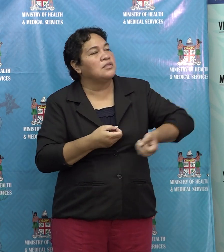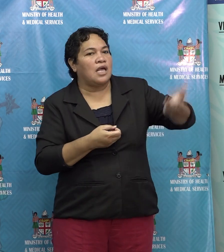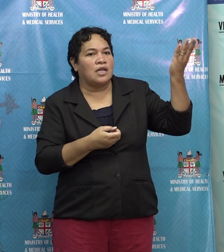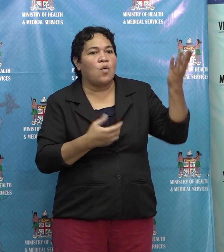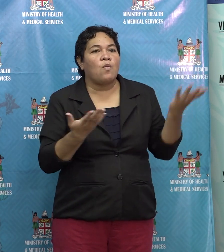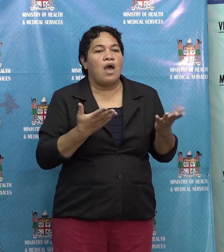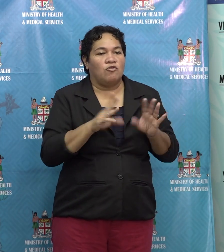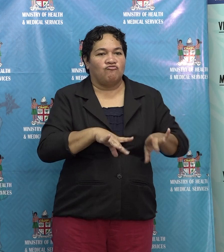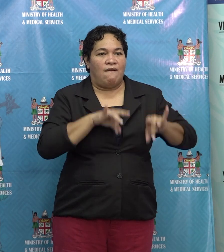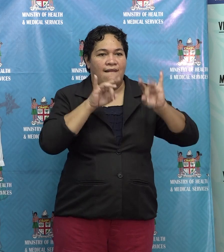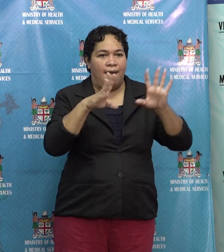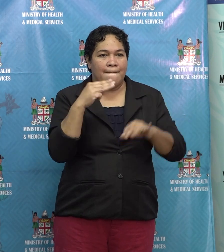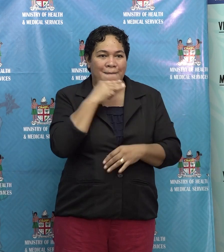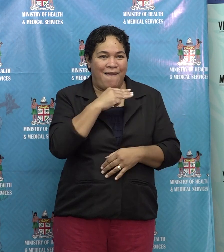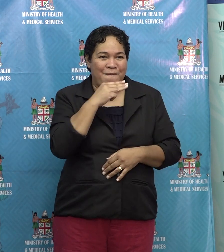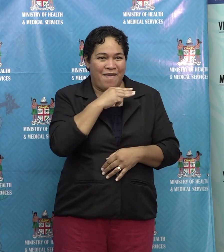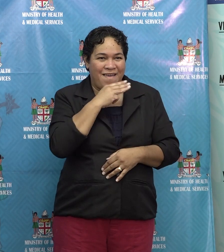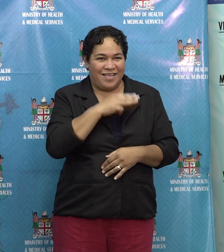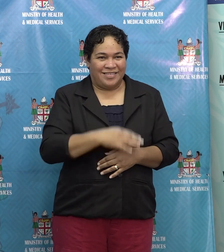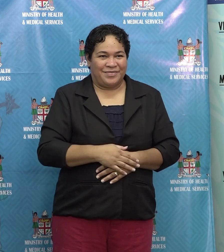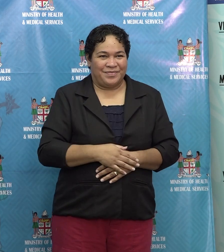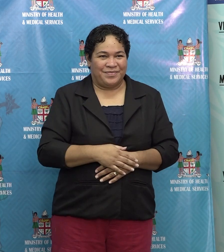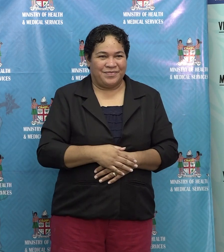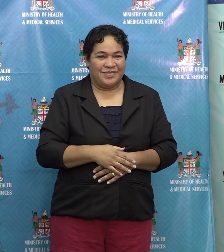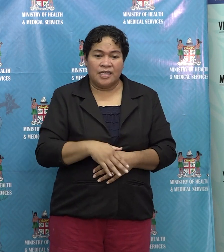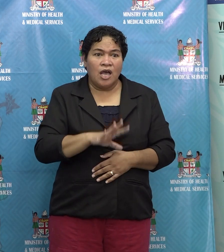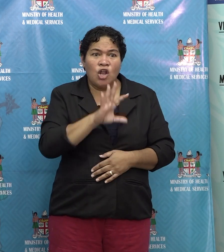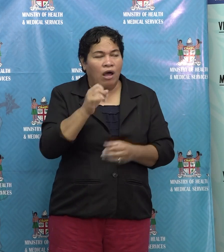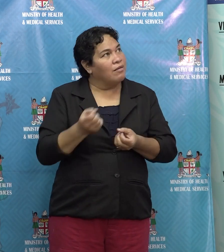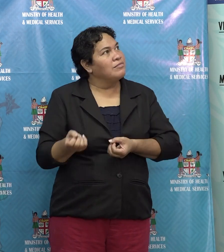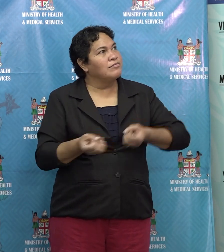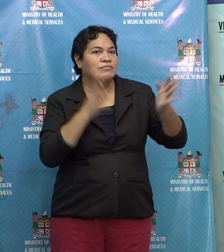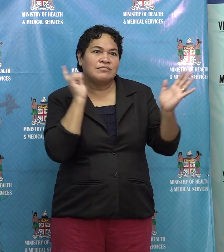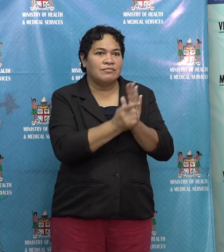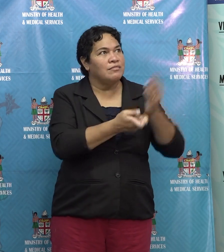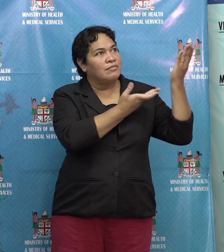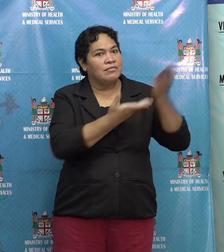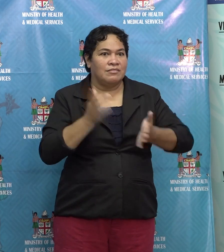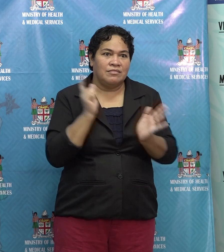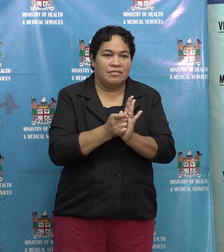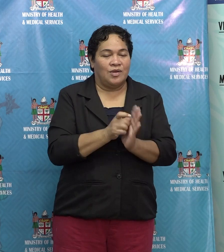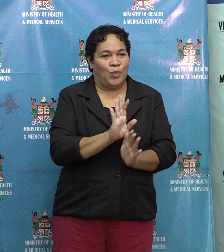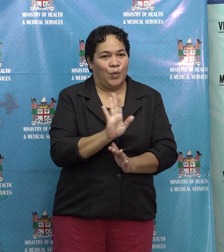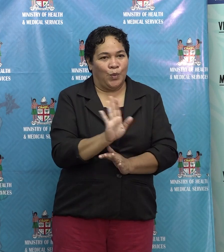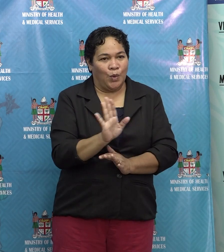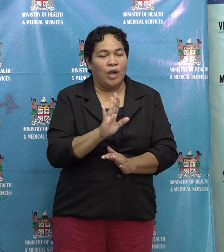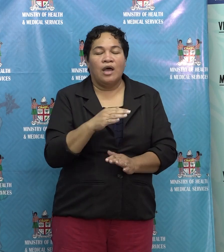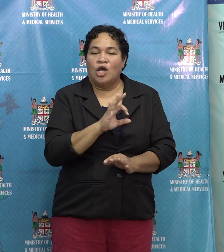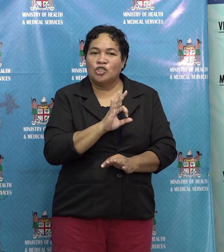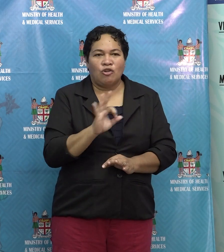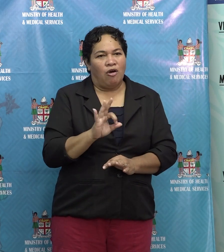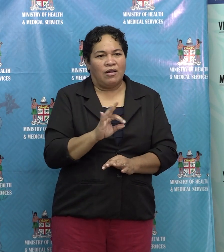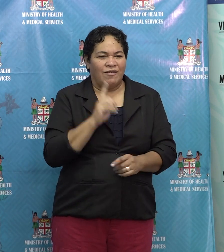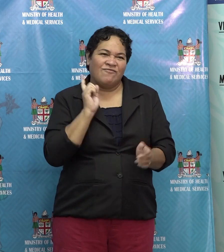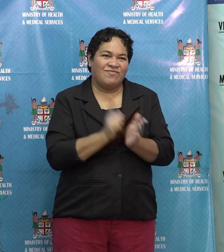Melbourne. The specimens don't like. It's not like you send it off and they get back quickly soon after. It's not a